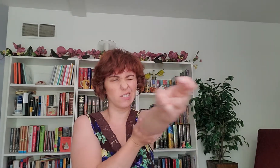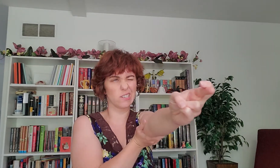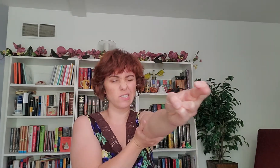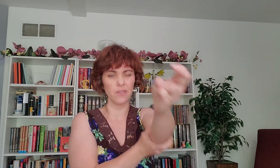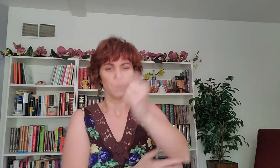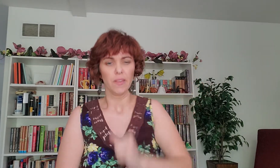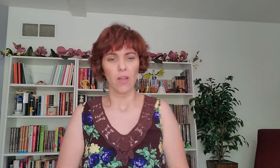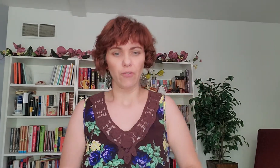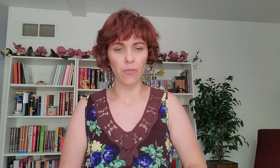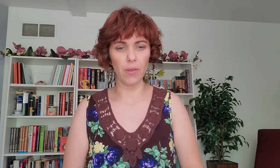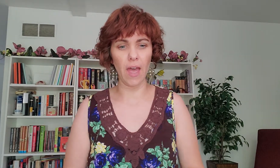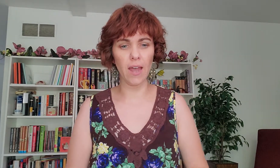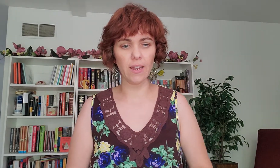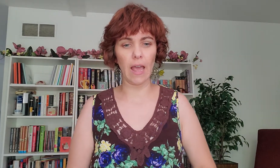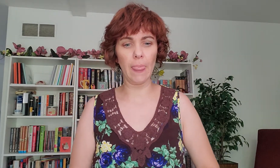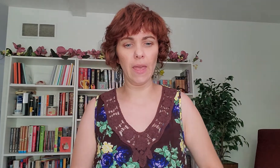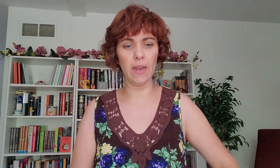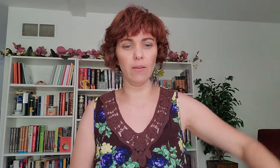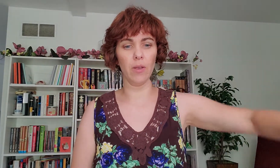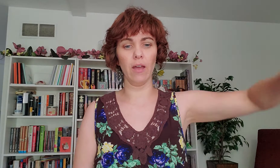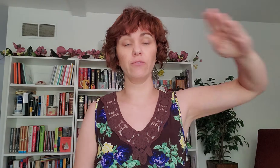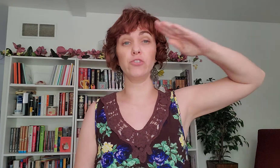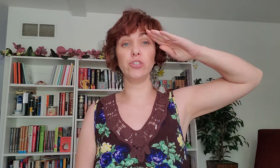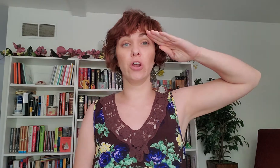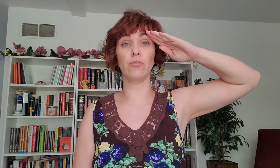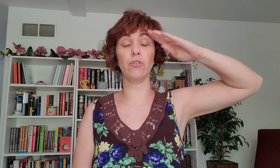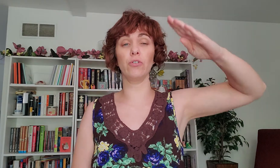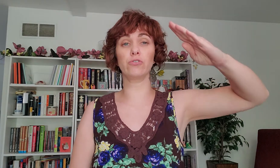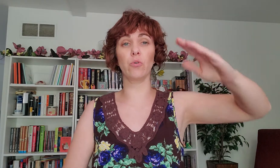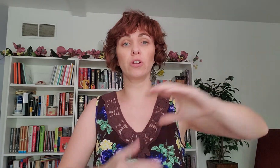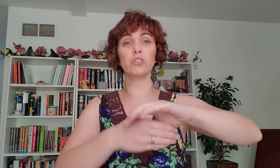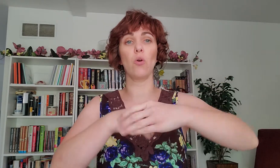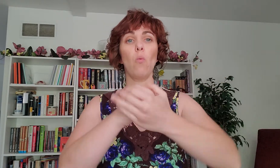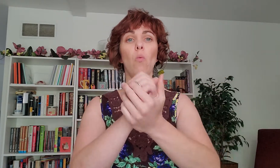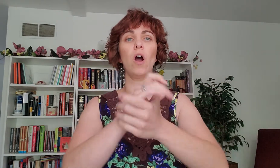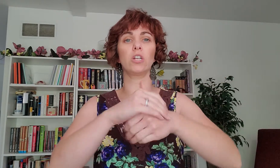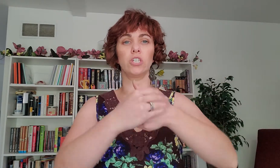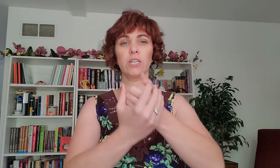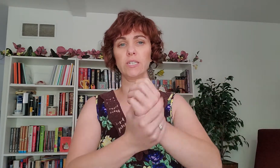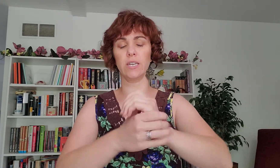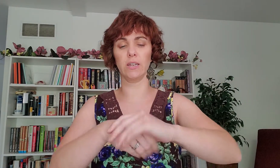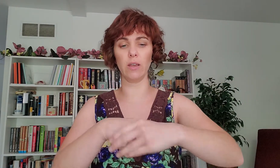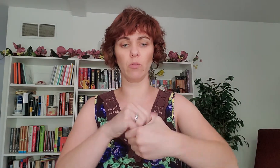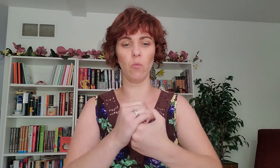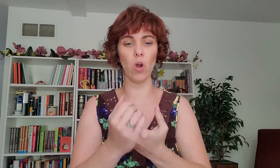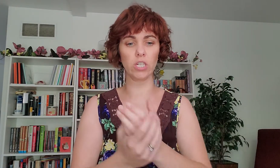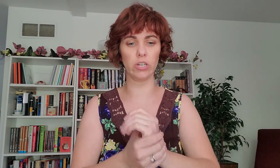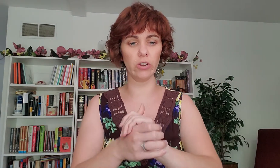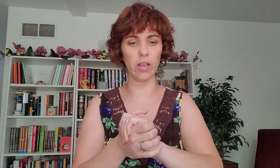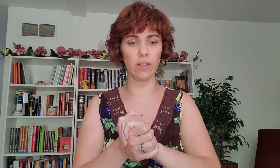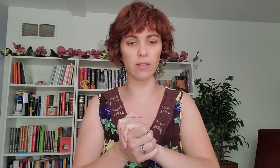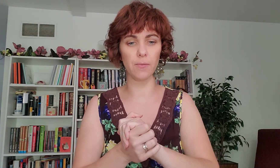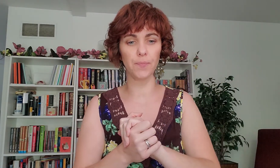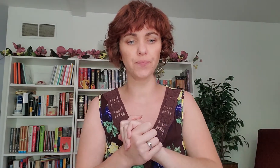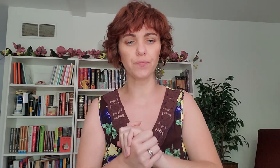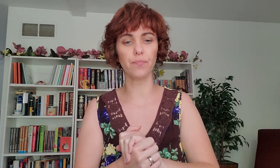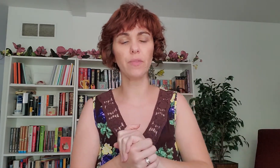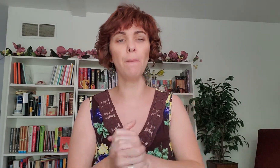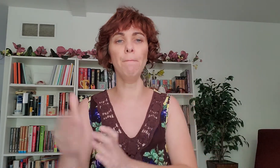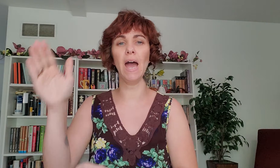sights for that. And then we have General George Washington, like we're washing our hands.